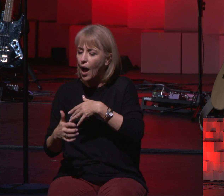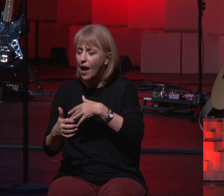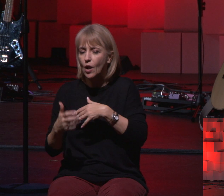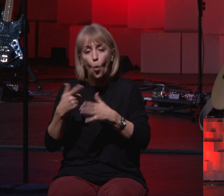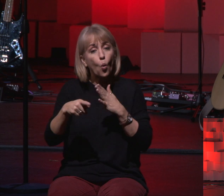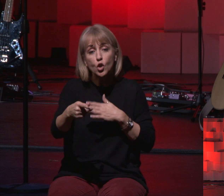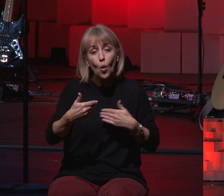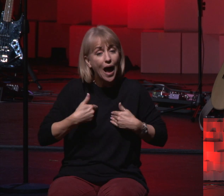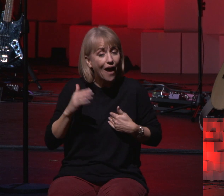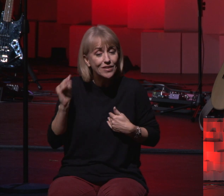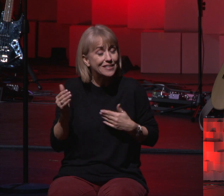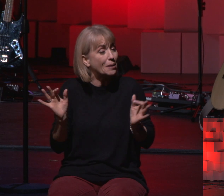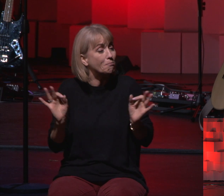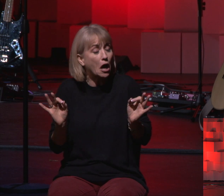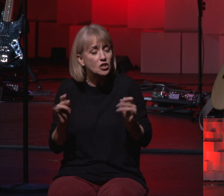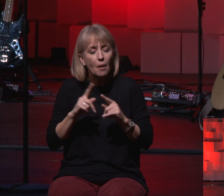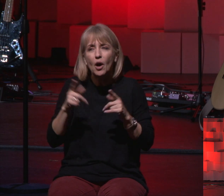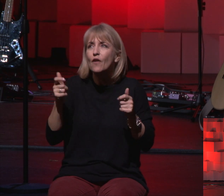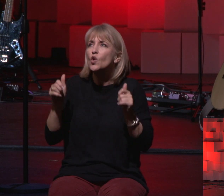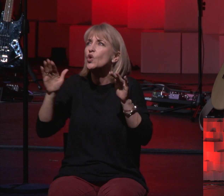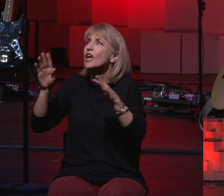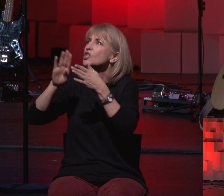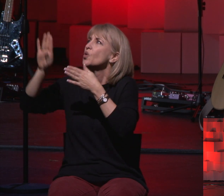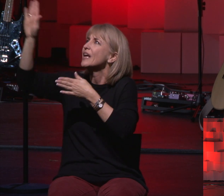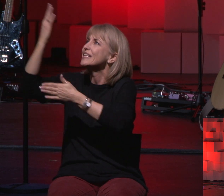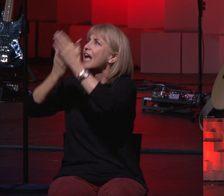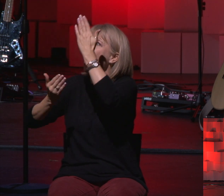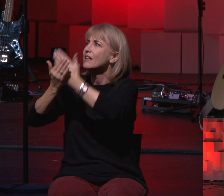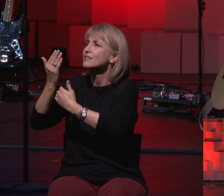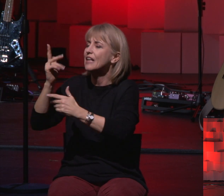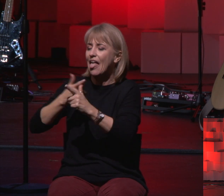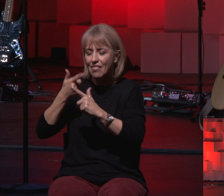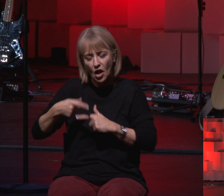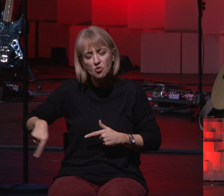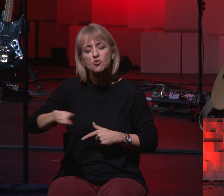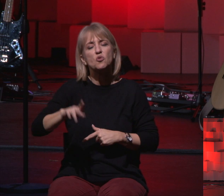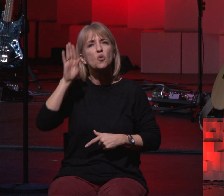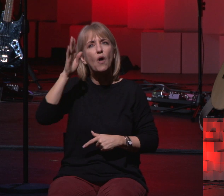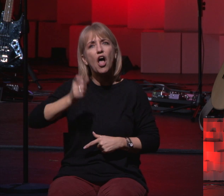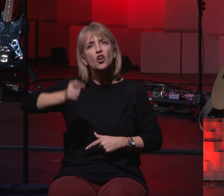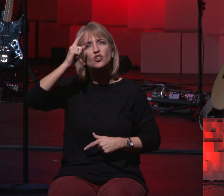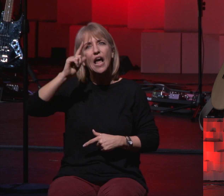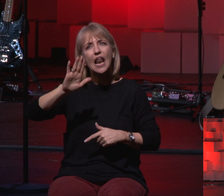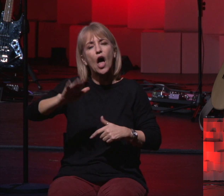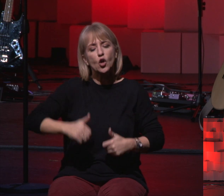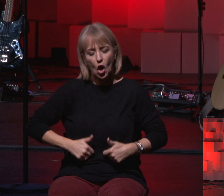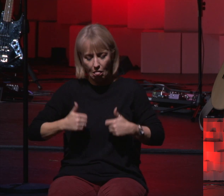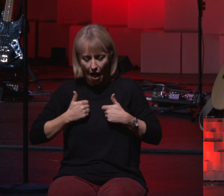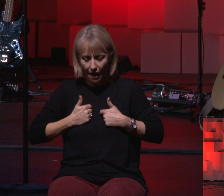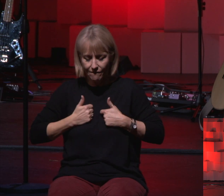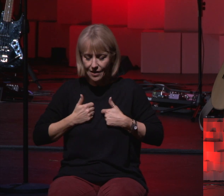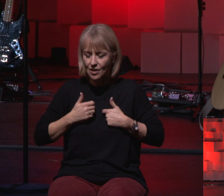not seem much, but when you yield it to the touch of the Master's loving hand, then you will understand how your life could never be the